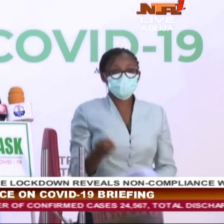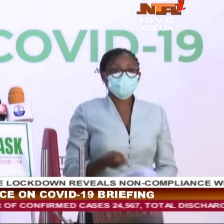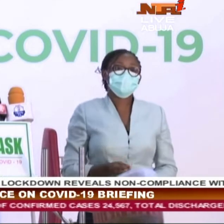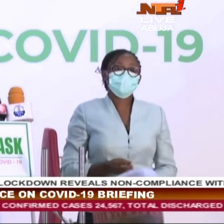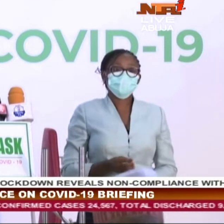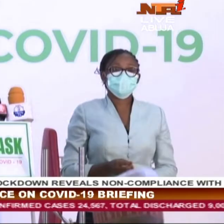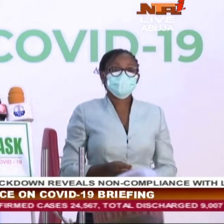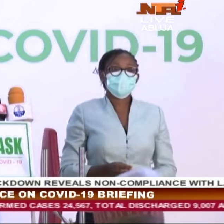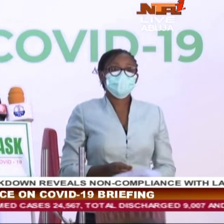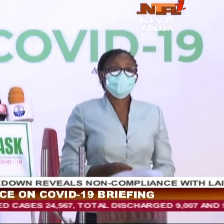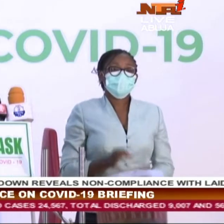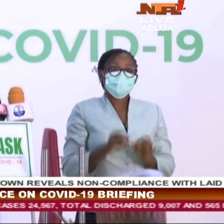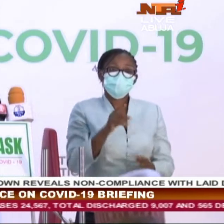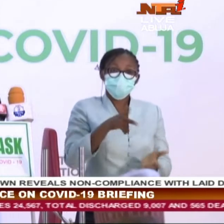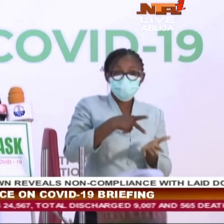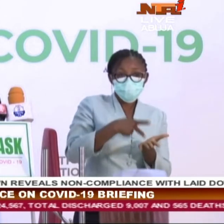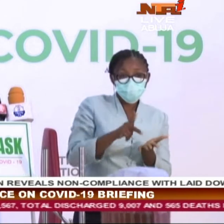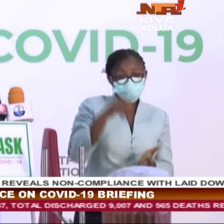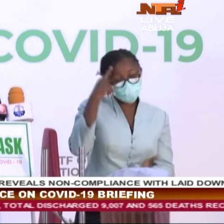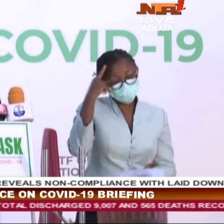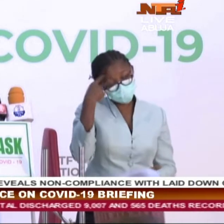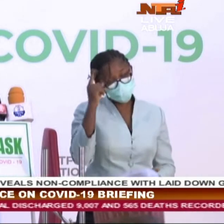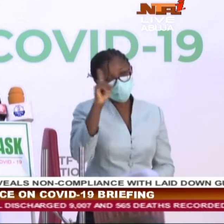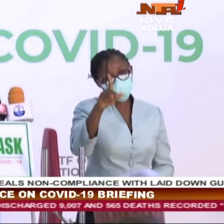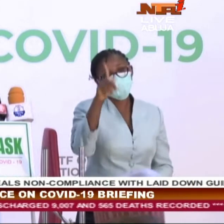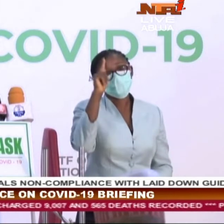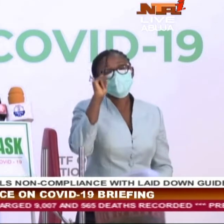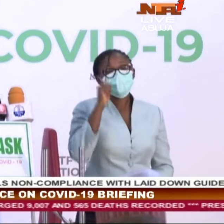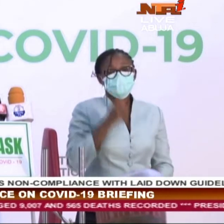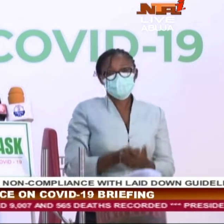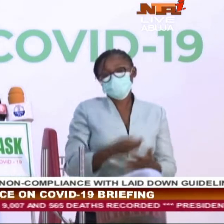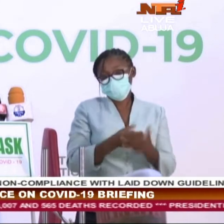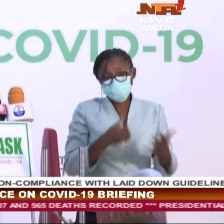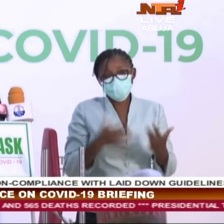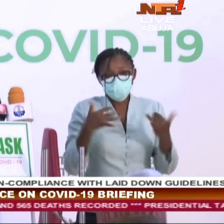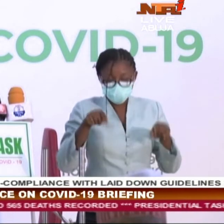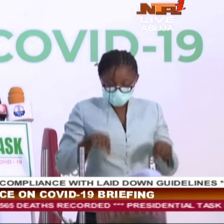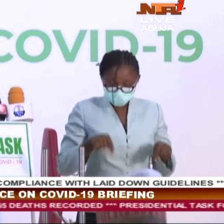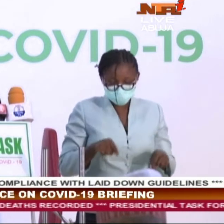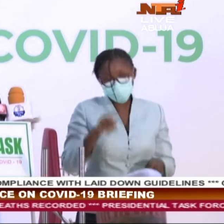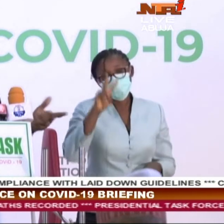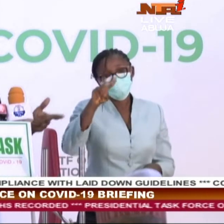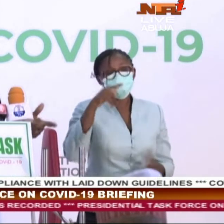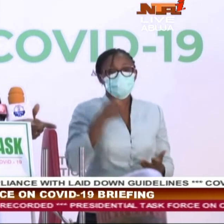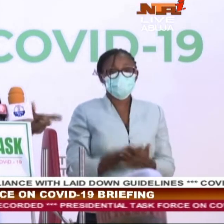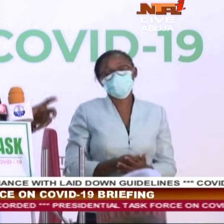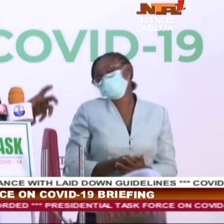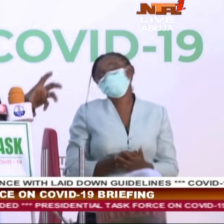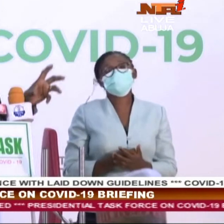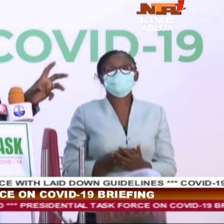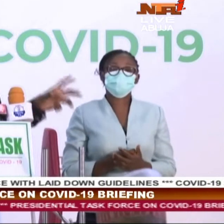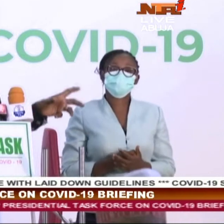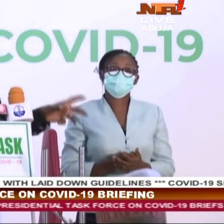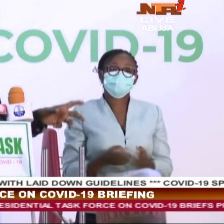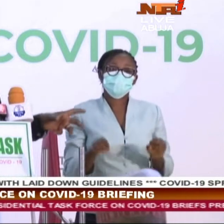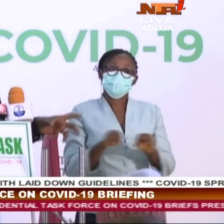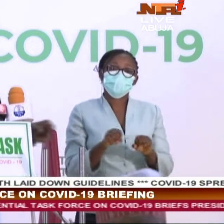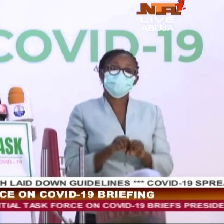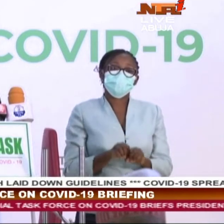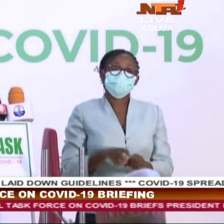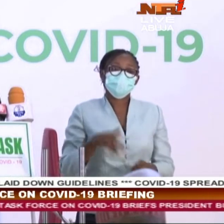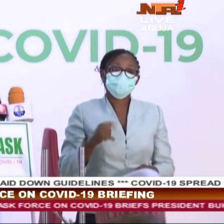I think it's 1,000 naira. Now it's 2,000 naira even before the operations start. So it's not only the airlines, even the